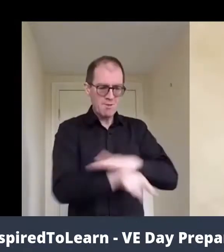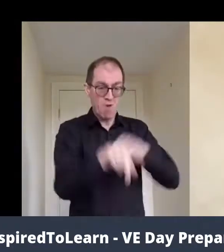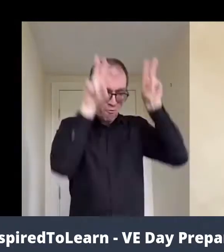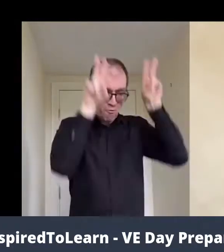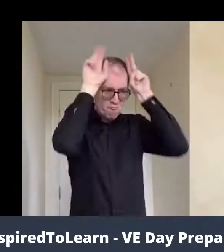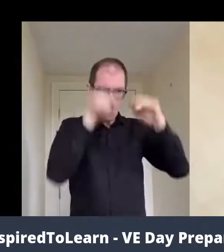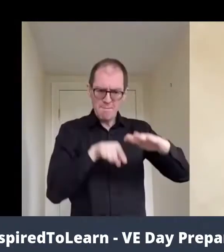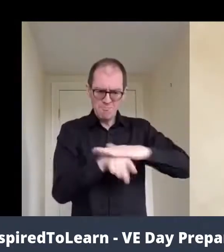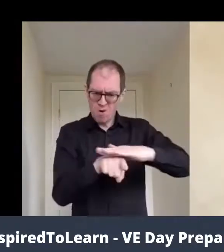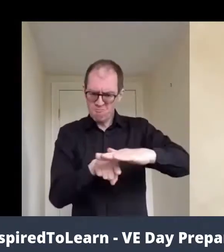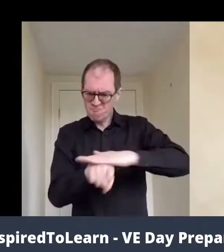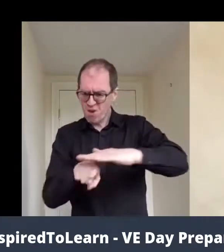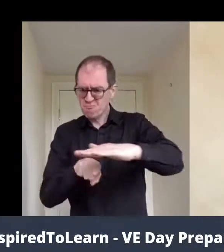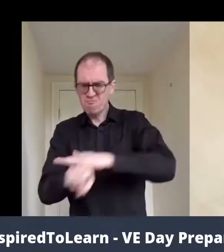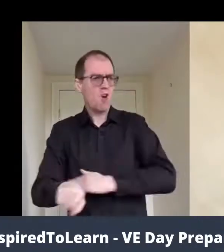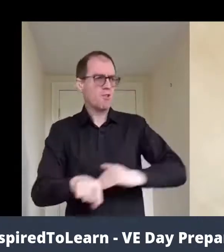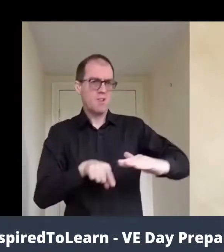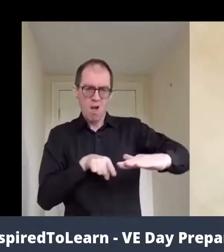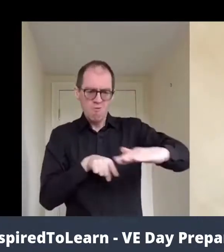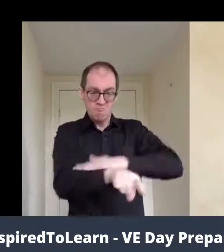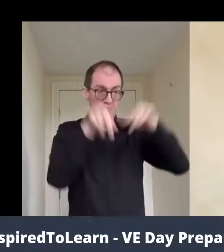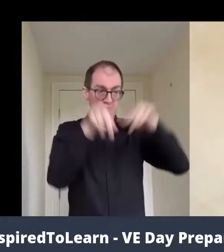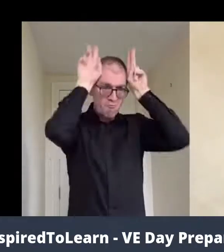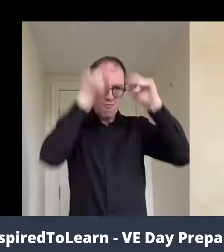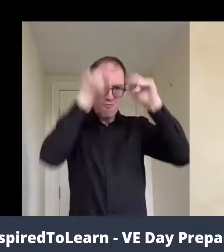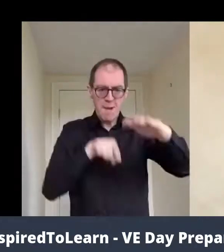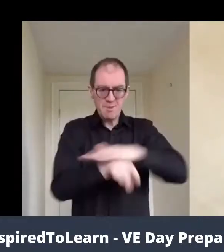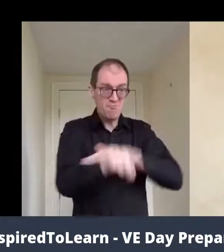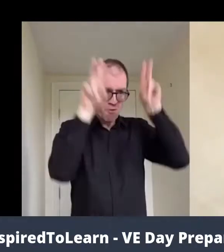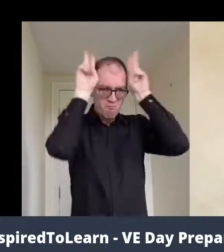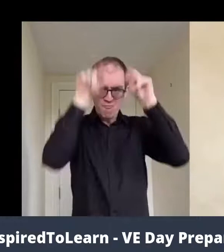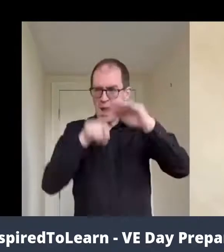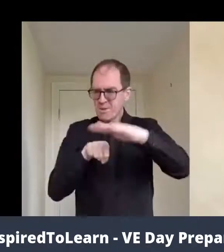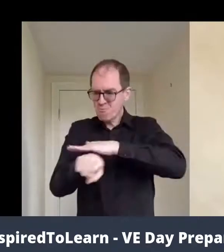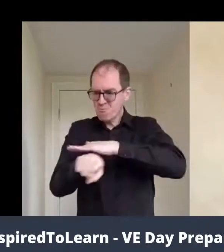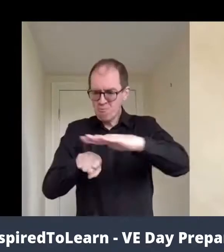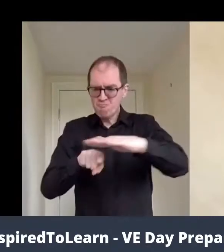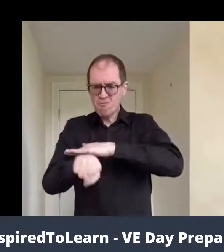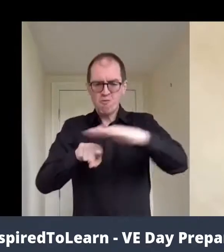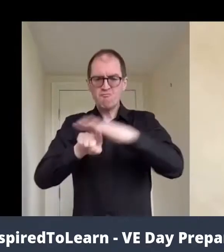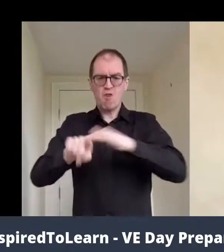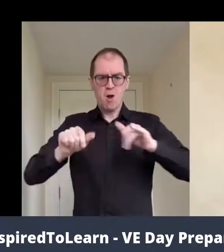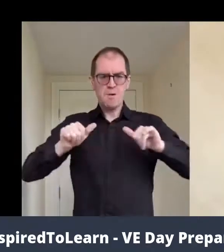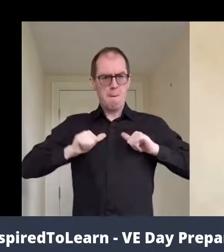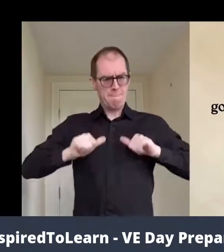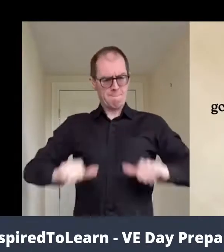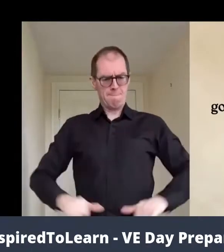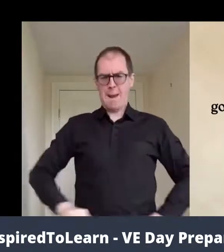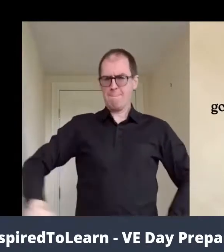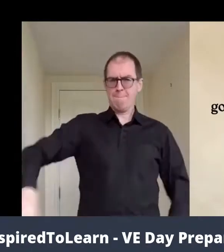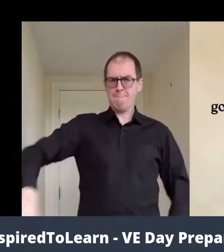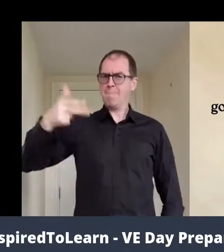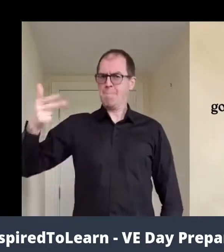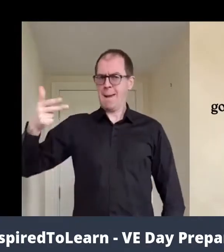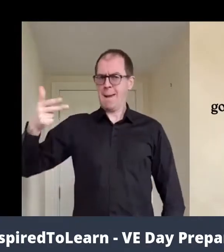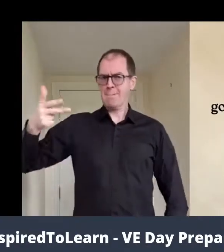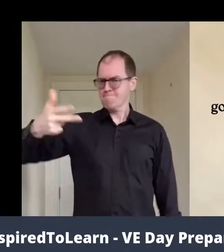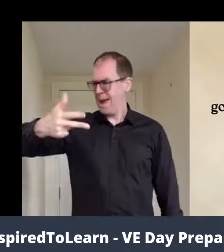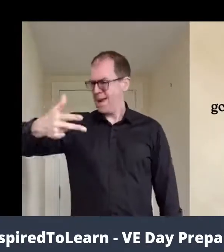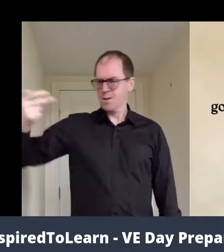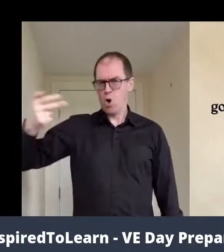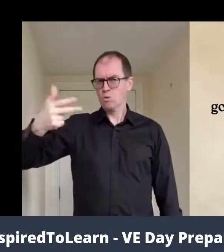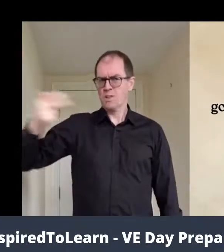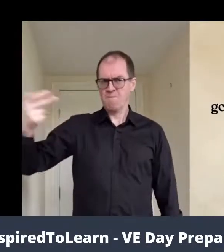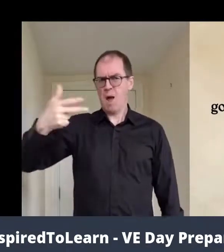rabbit, run, rabbit, run, run, run. Run, rabbit, run, rabbit, run, run, run. Bang, bang, bang,